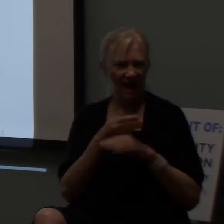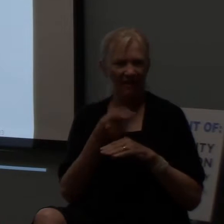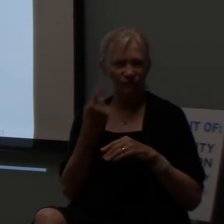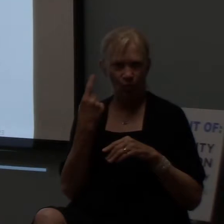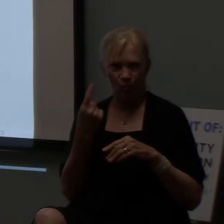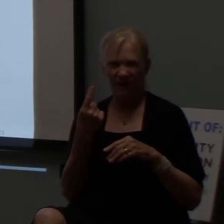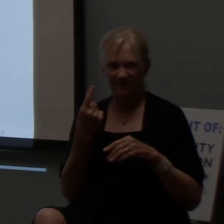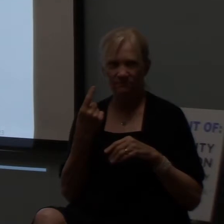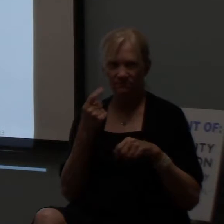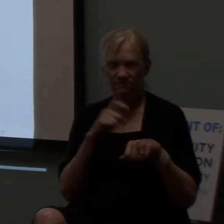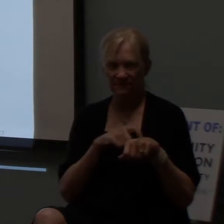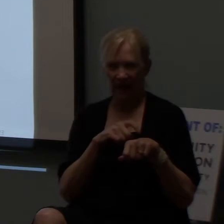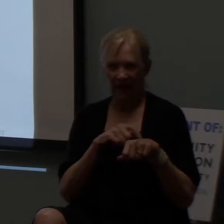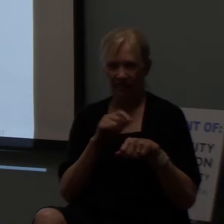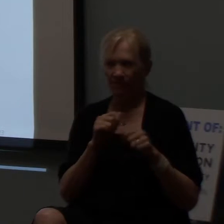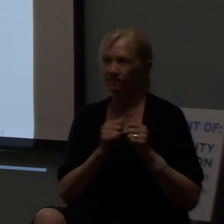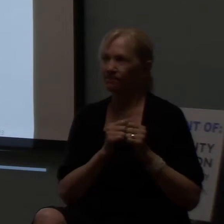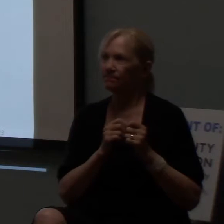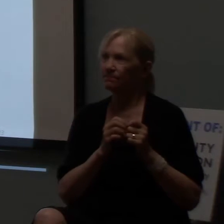election.